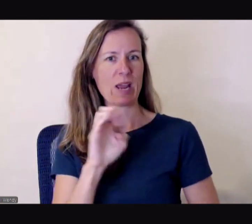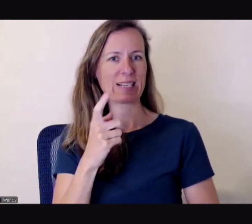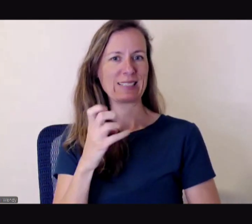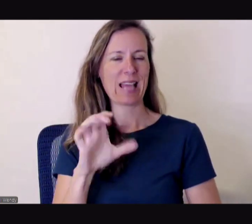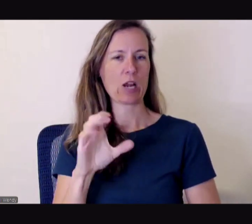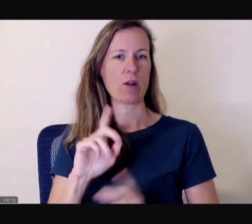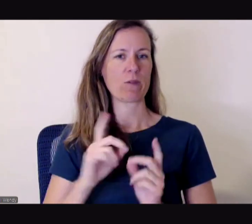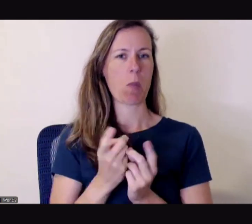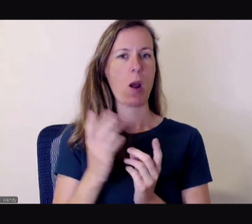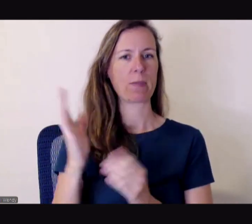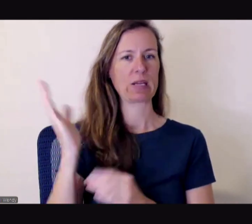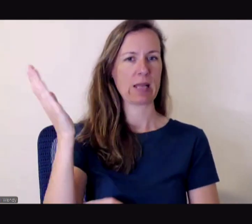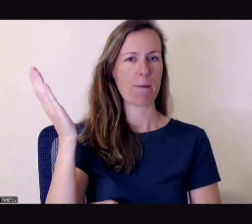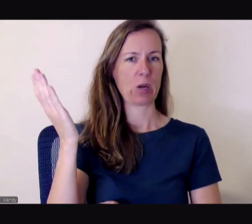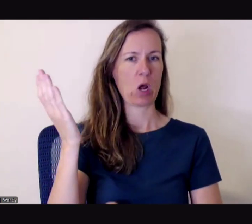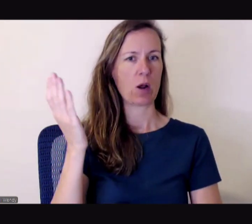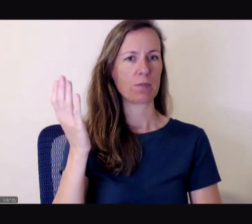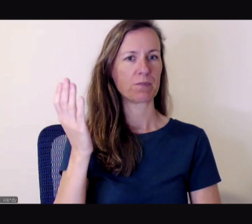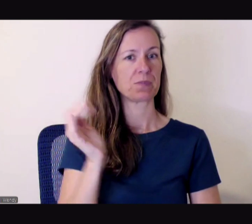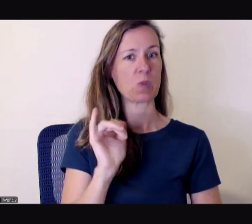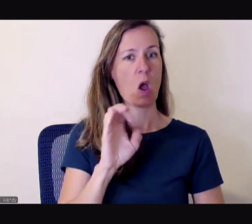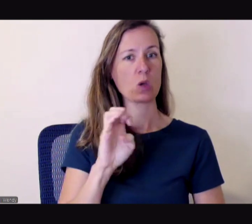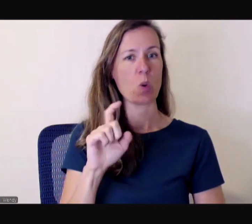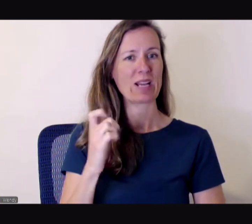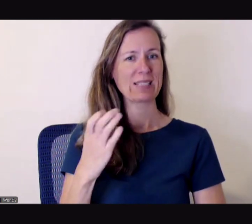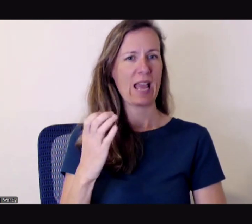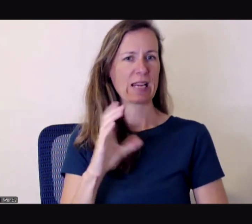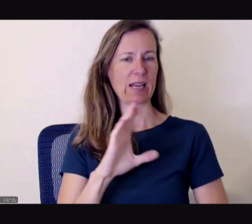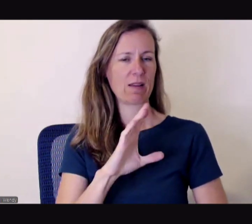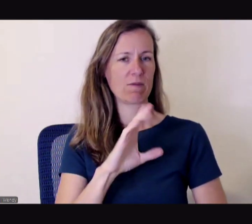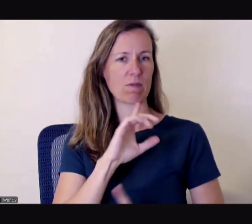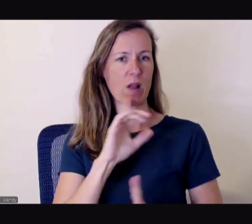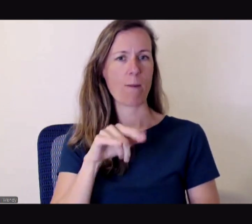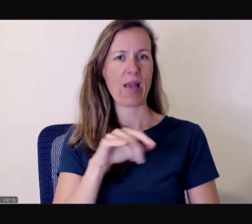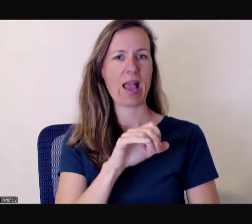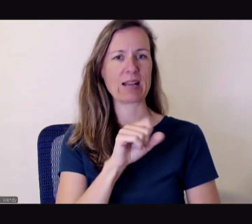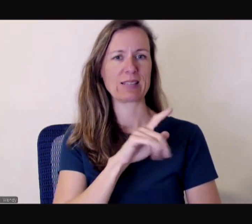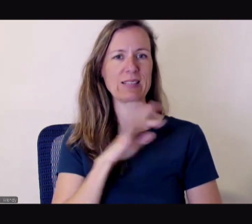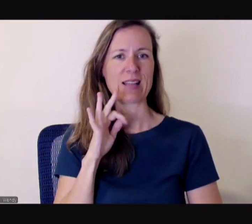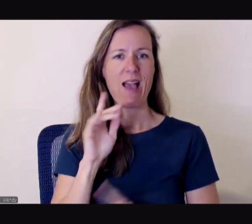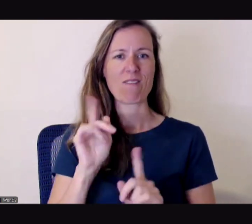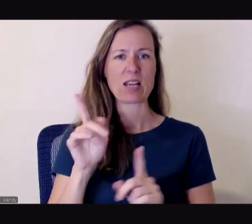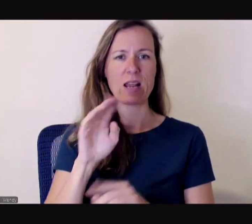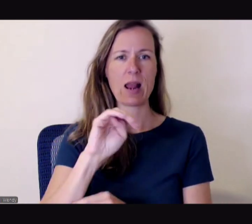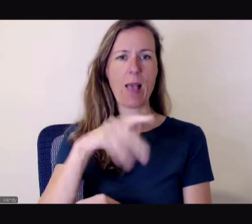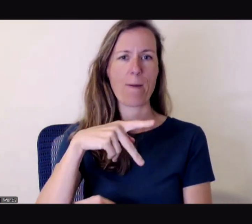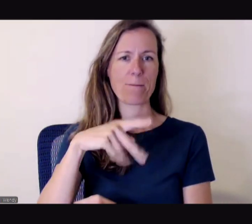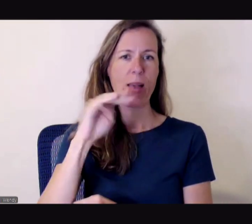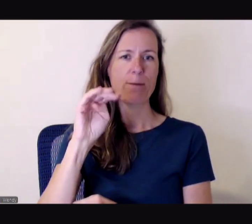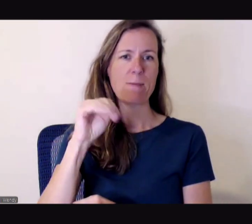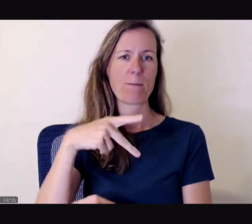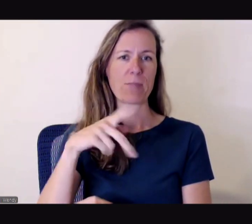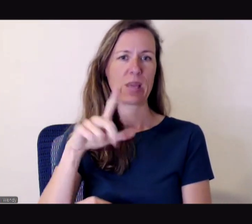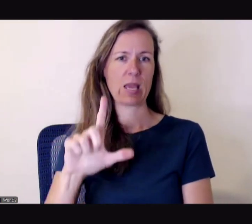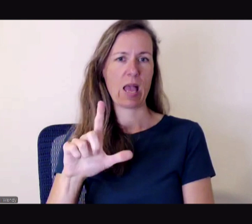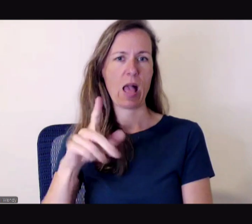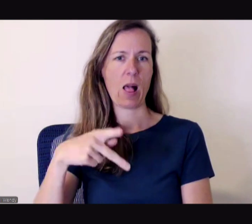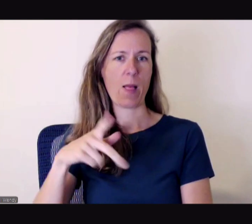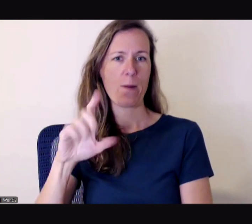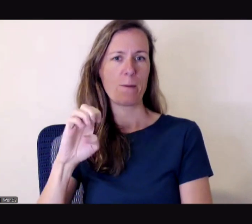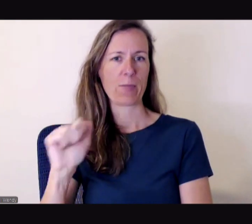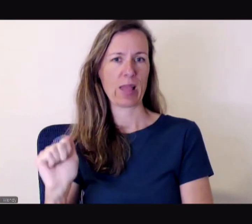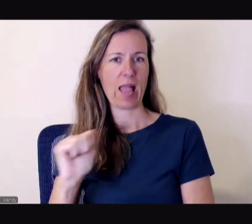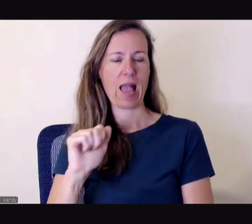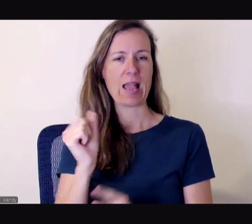PLEA annual training last week, and Lieutenant Gleason is organizing and scheduling various types of use of